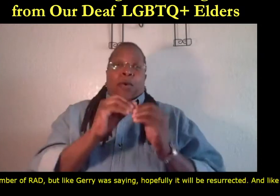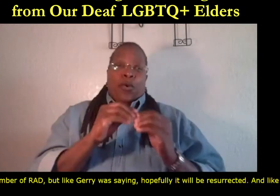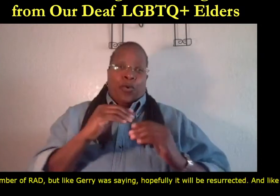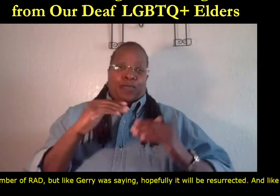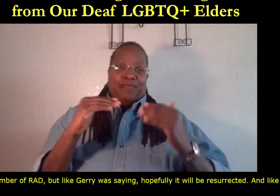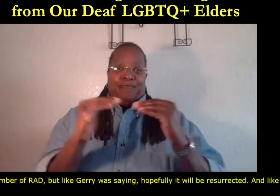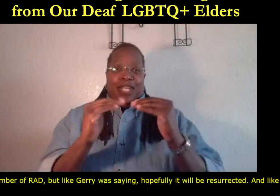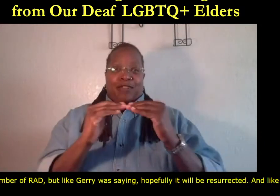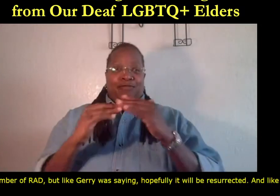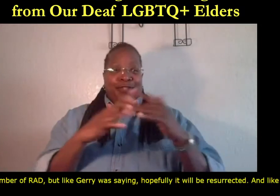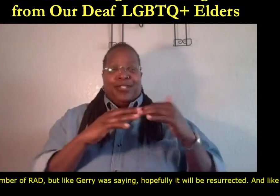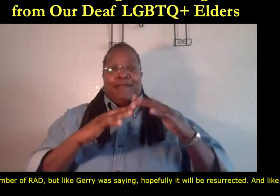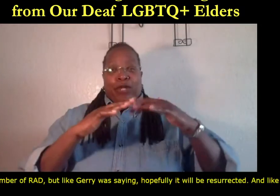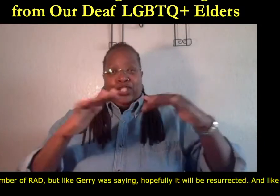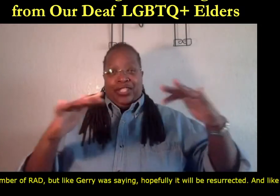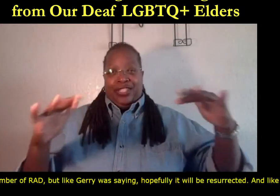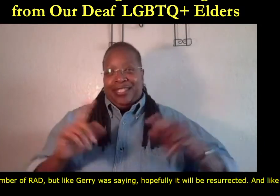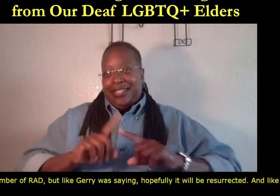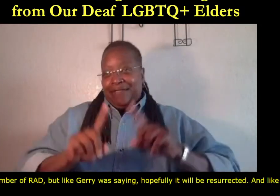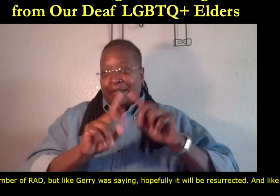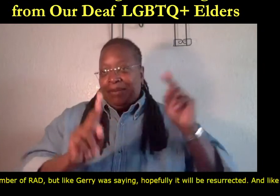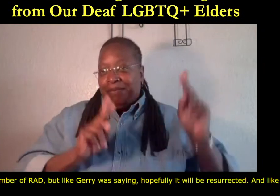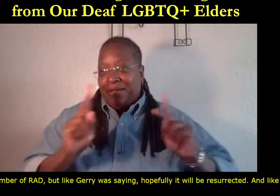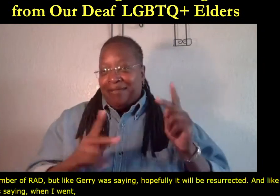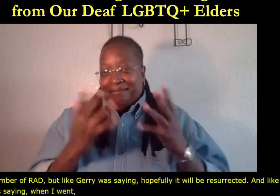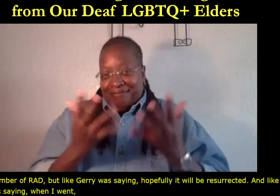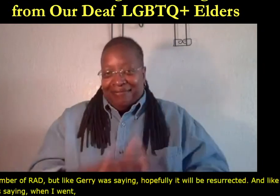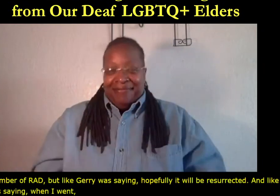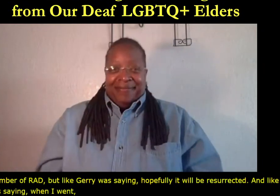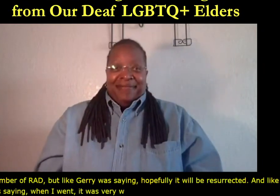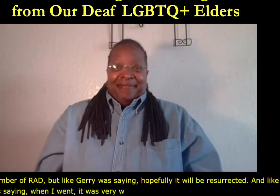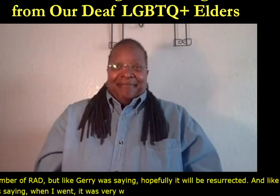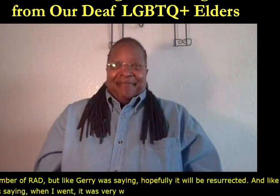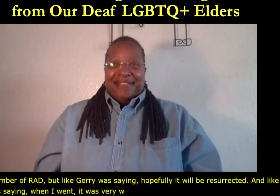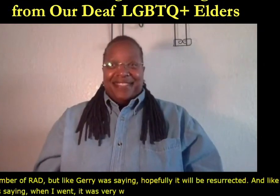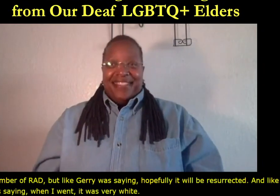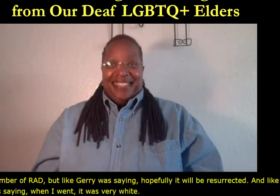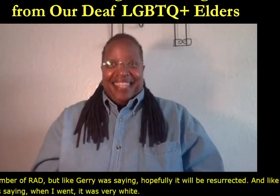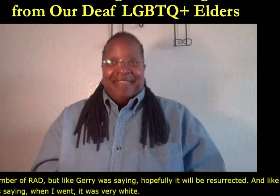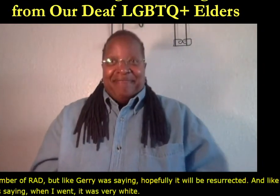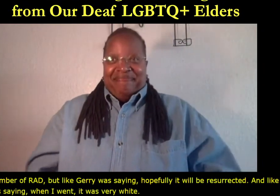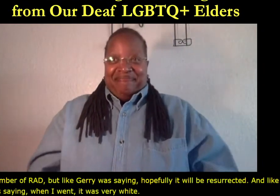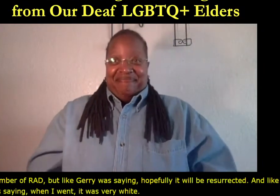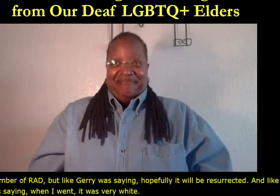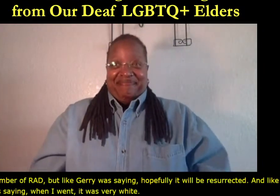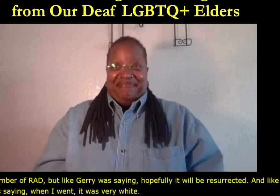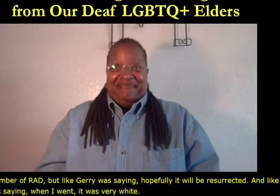um equitable representation there and more diversity but there wasn't at that time